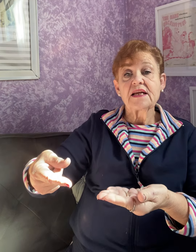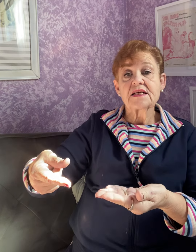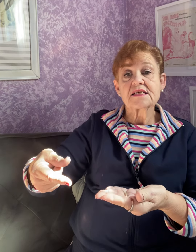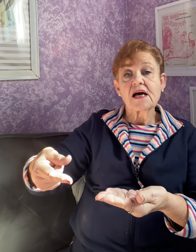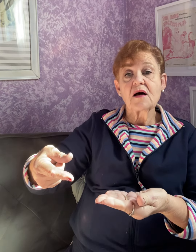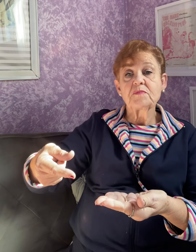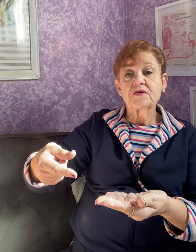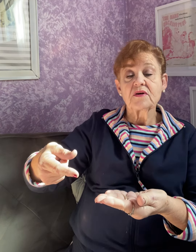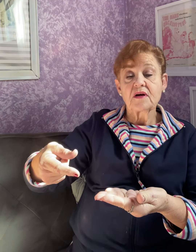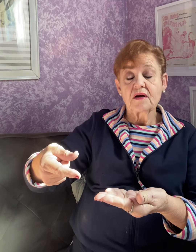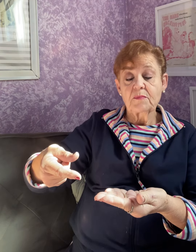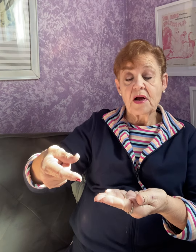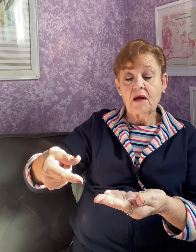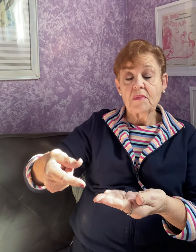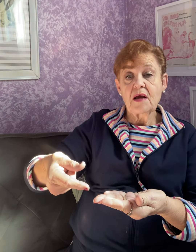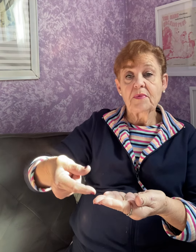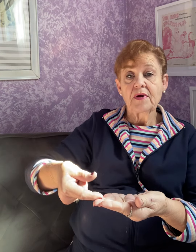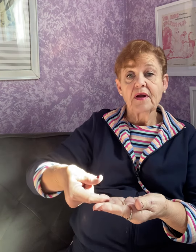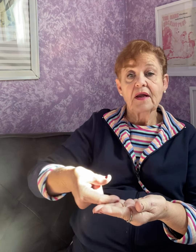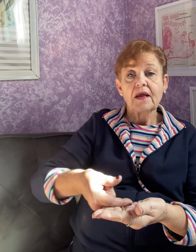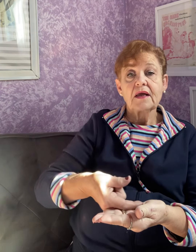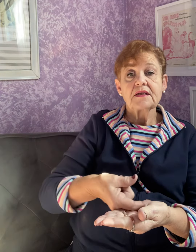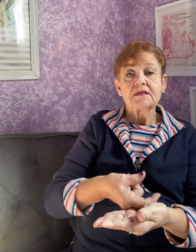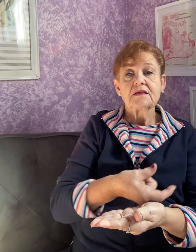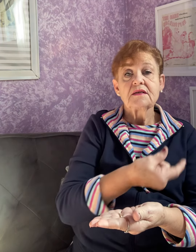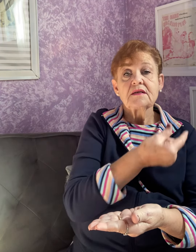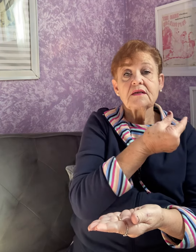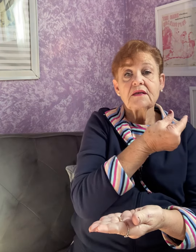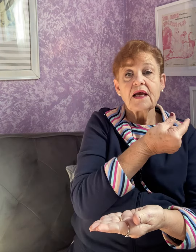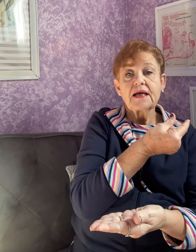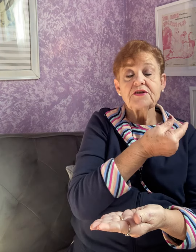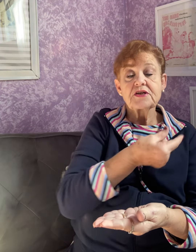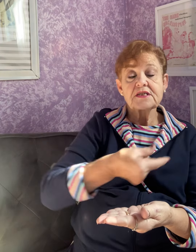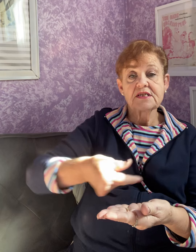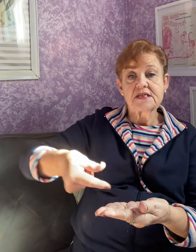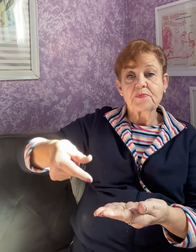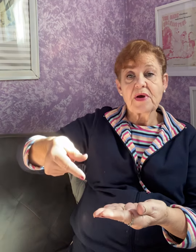is cupped, palm up, and just dip out.